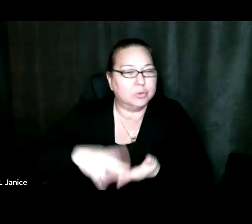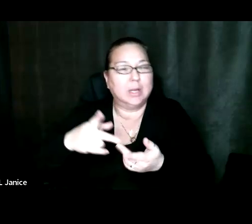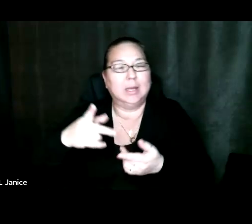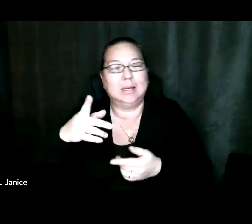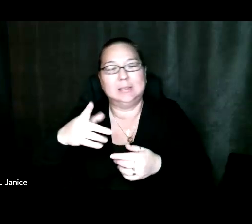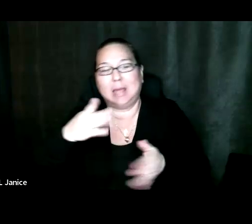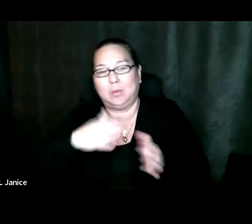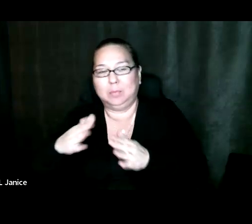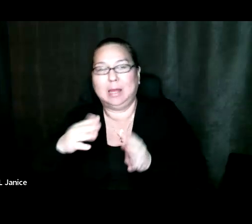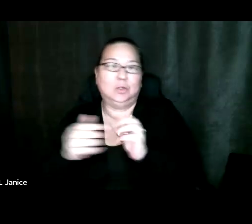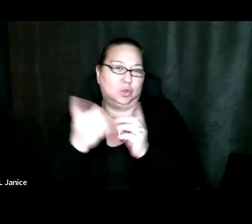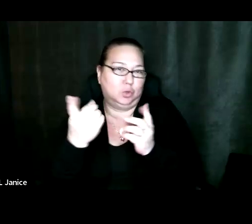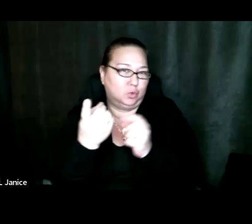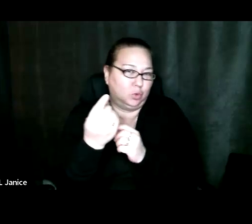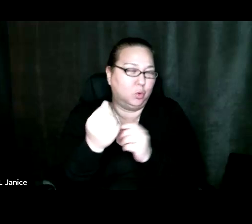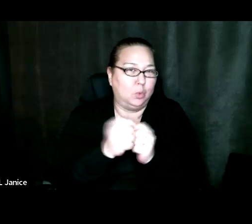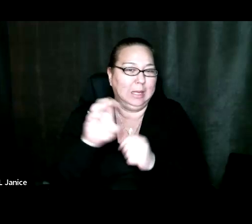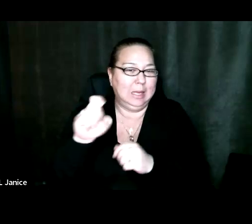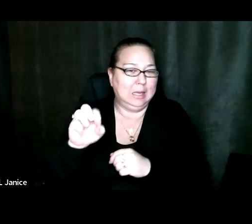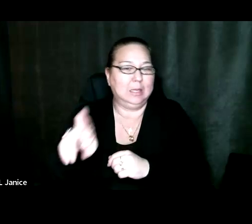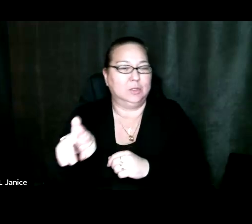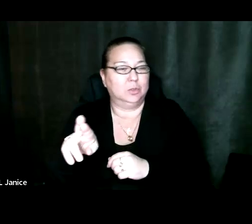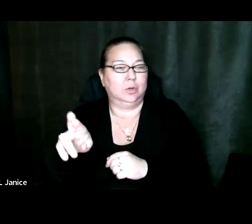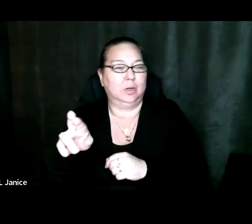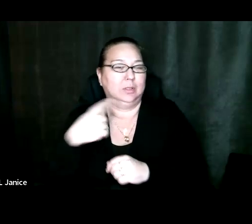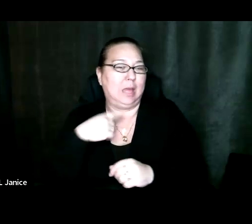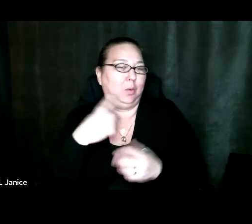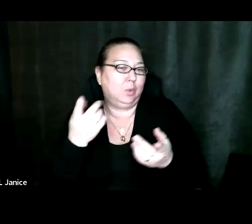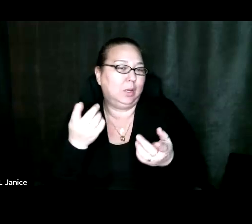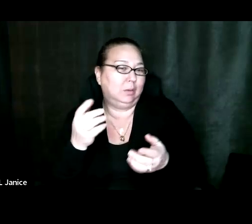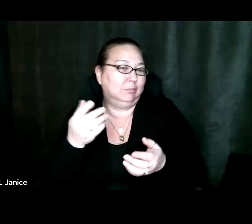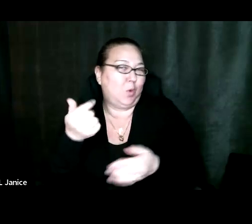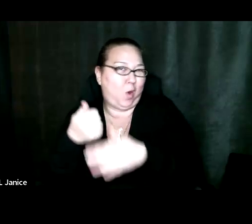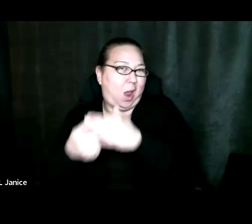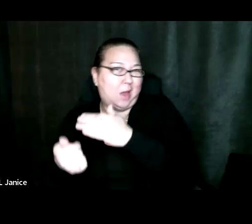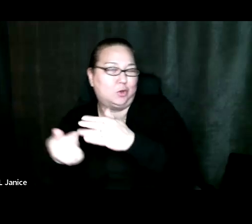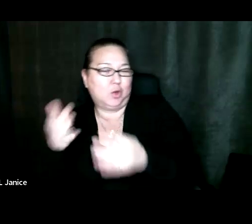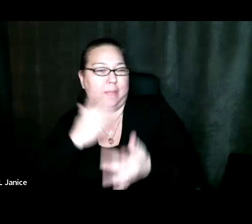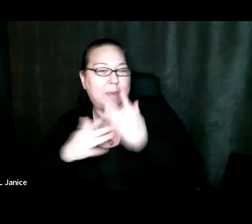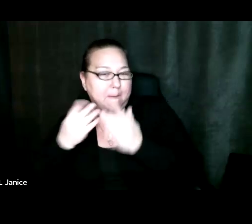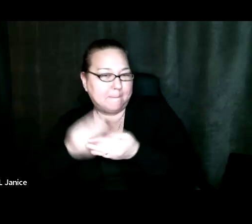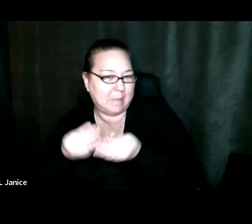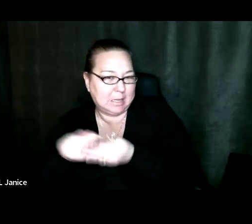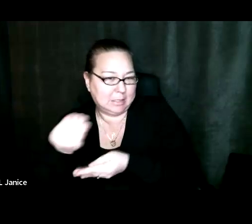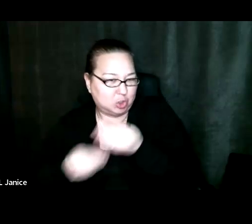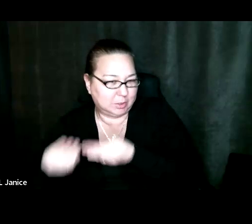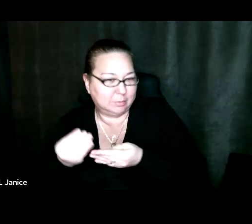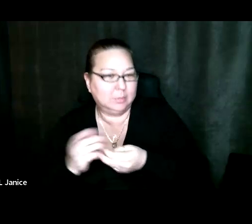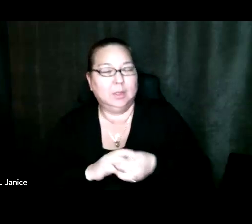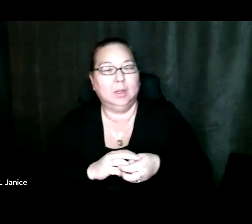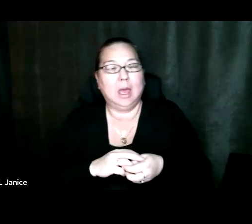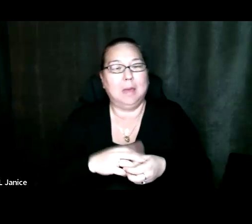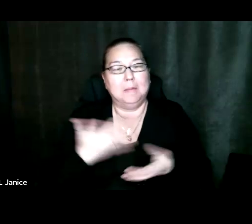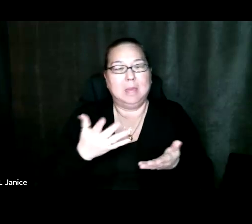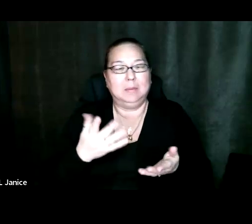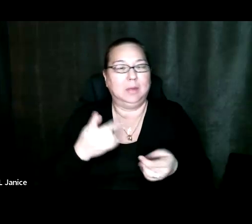of reasons. Maybe something couldn't be delivered on time. Maybe the price estimate ended up coming in lower. When you sweep that across